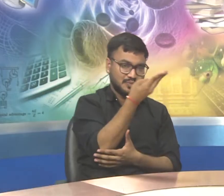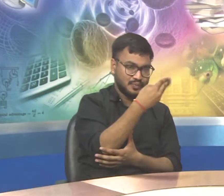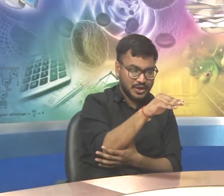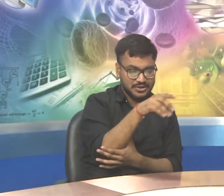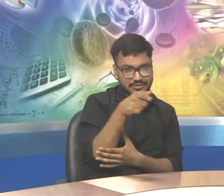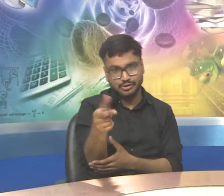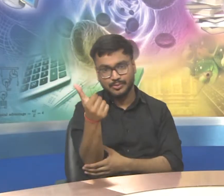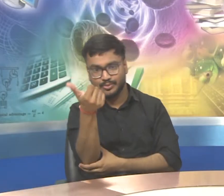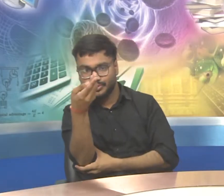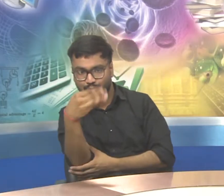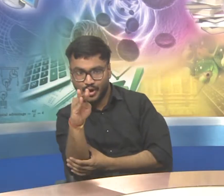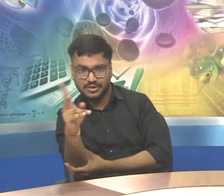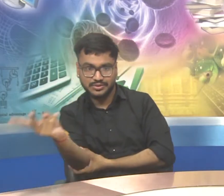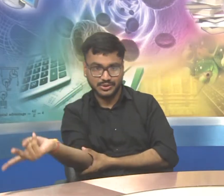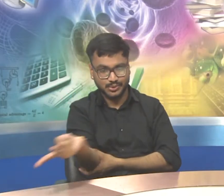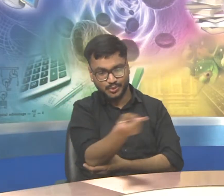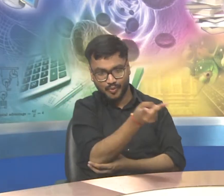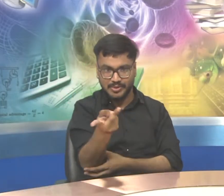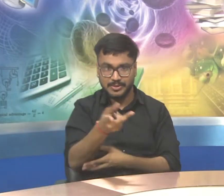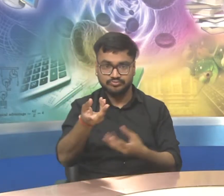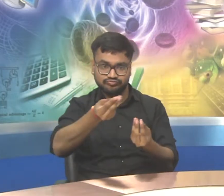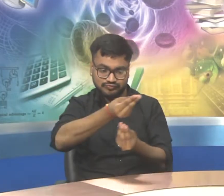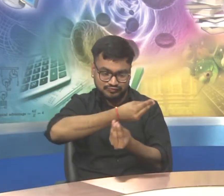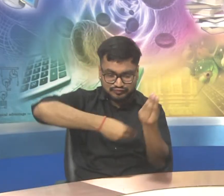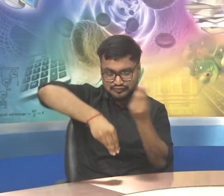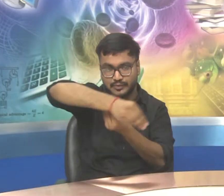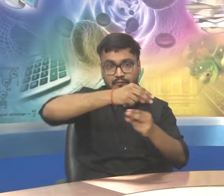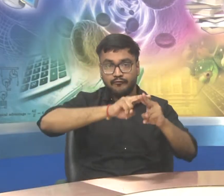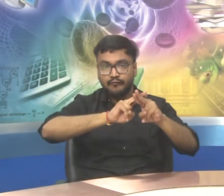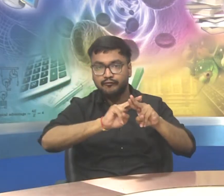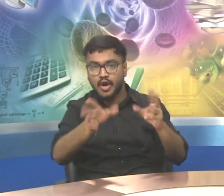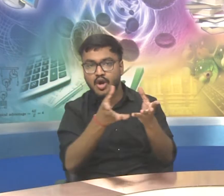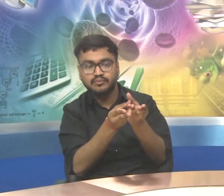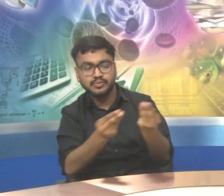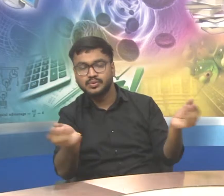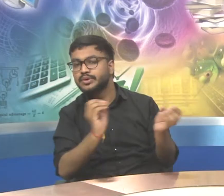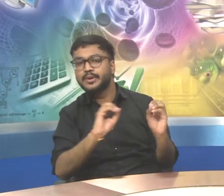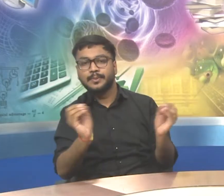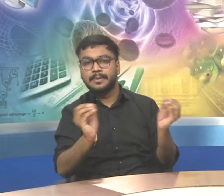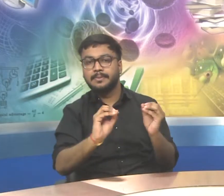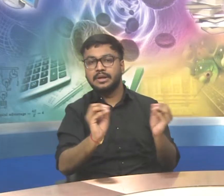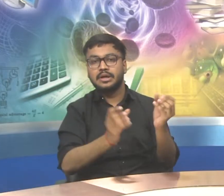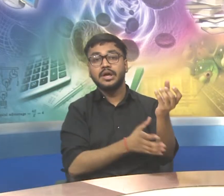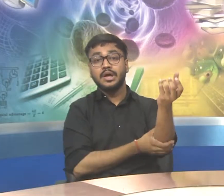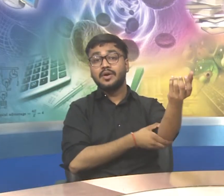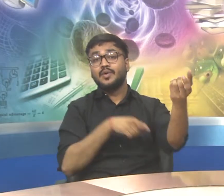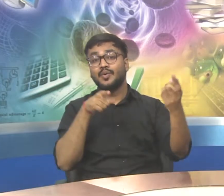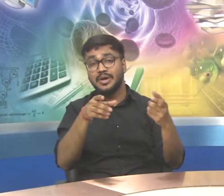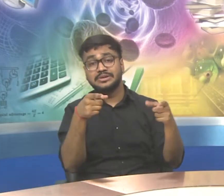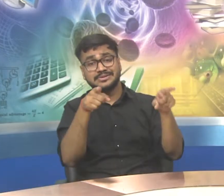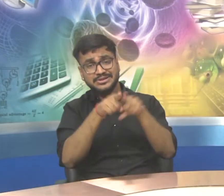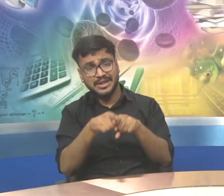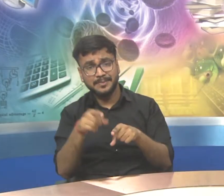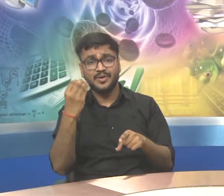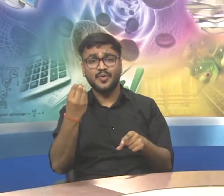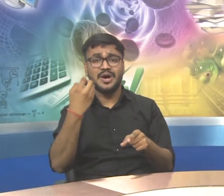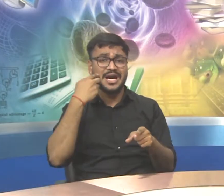When we have a mixture of two immiscible liquids that do not mix like oil